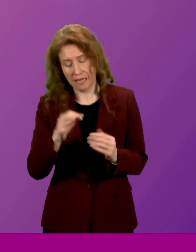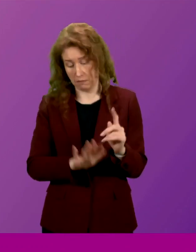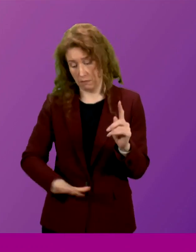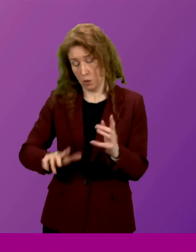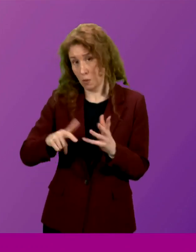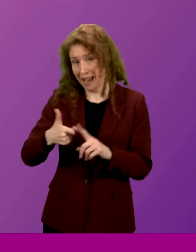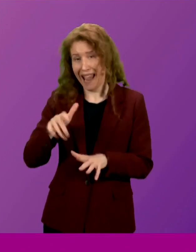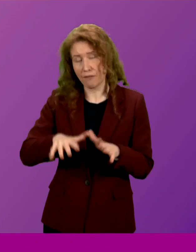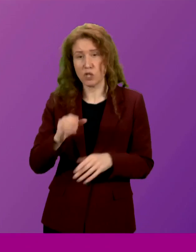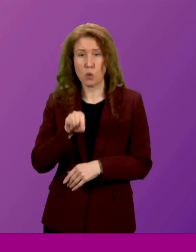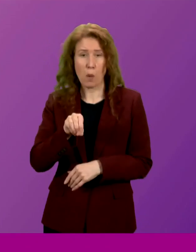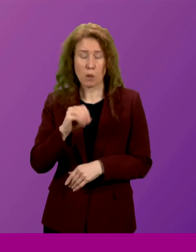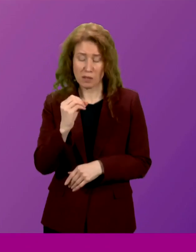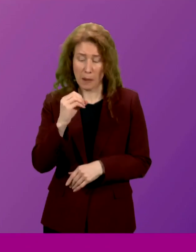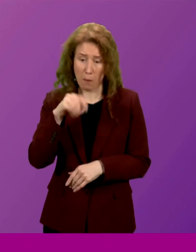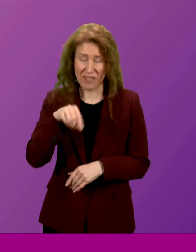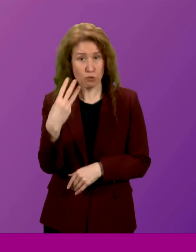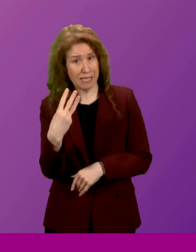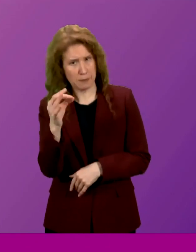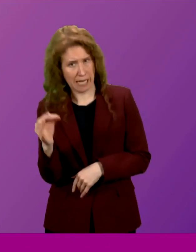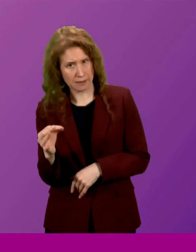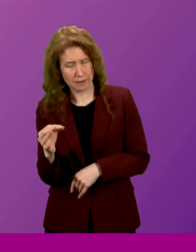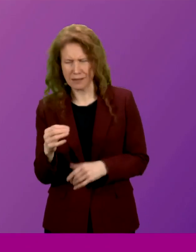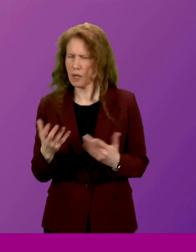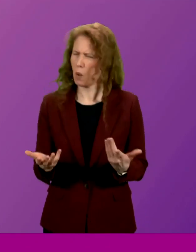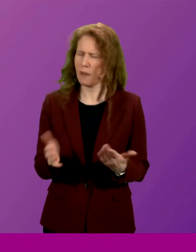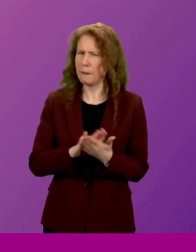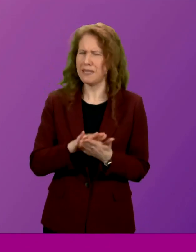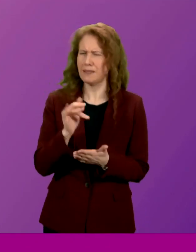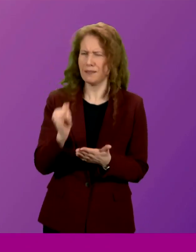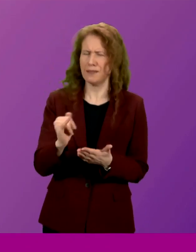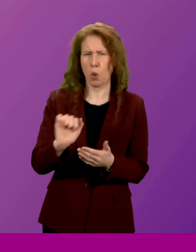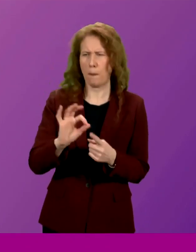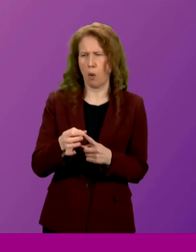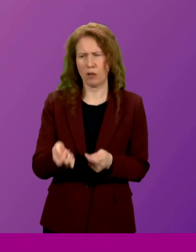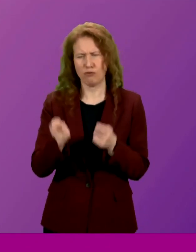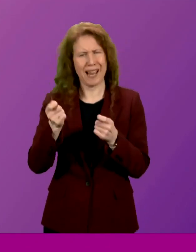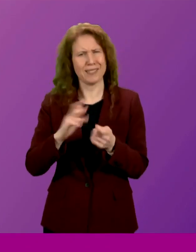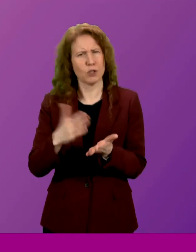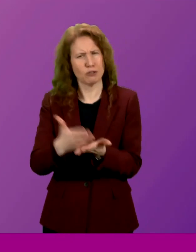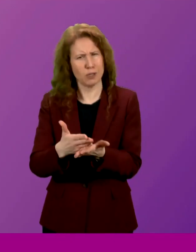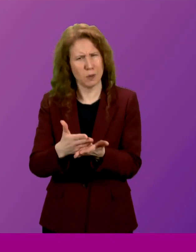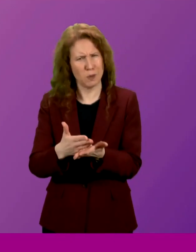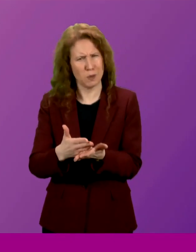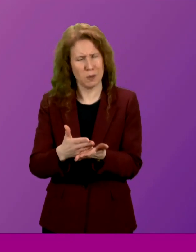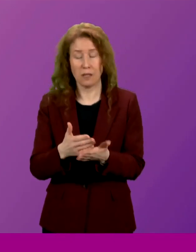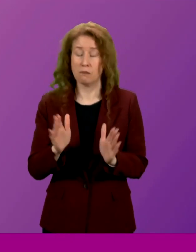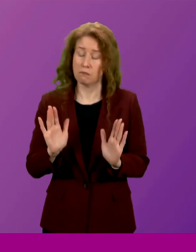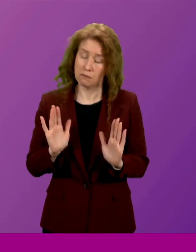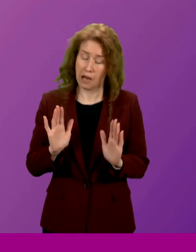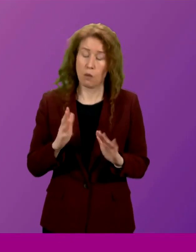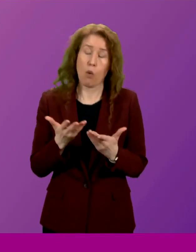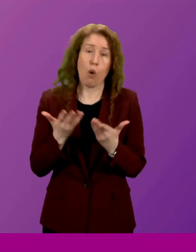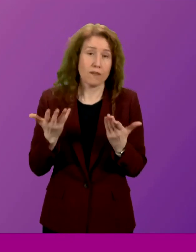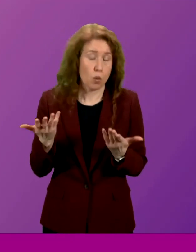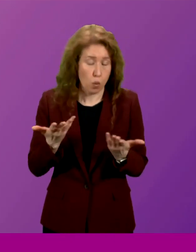to the UK average of 0.3%. So that debunks the point that Mr Johnson is putting to me. Of course,